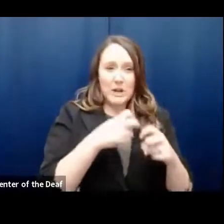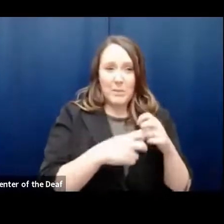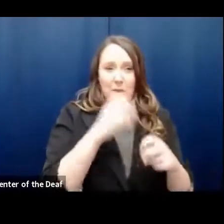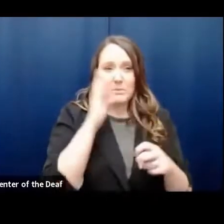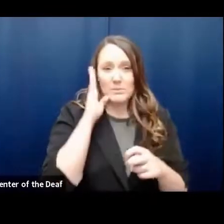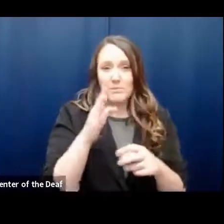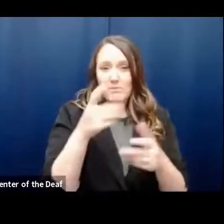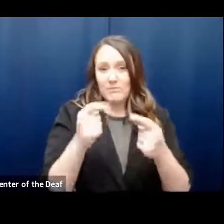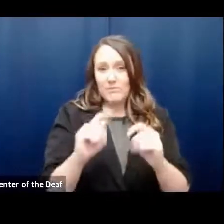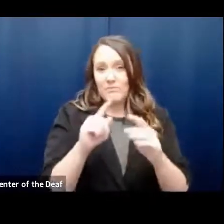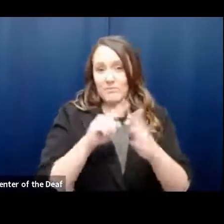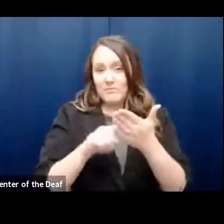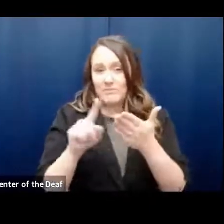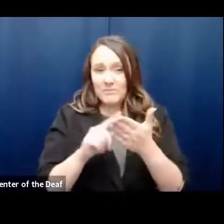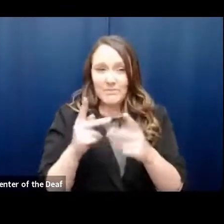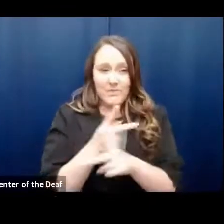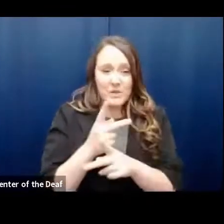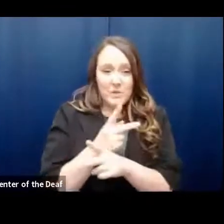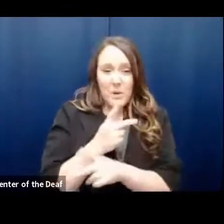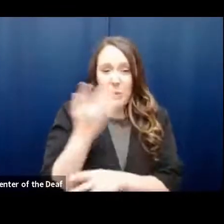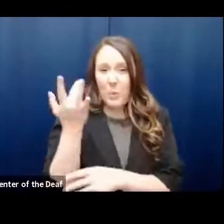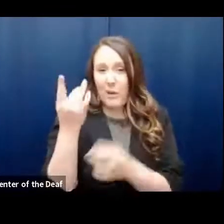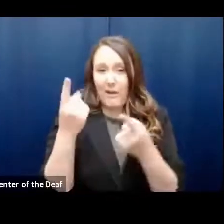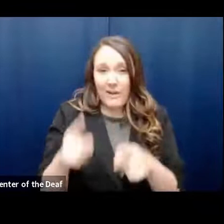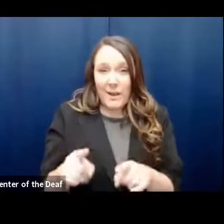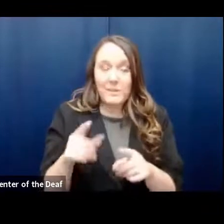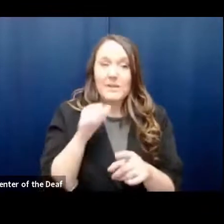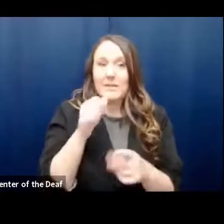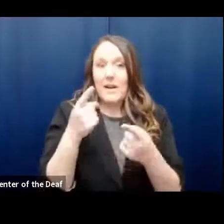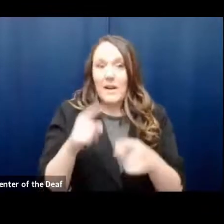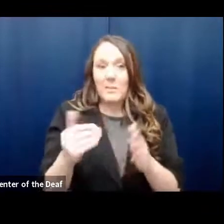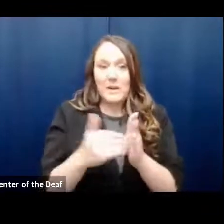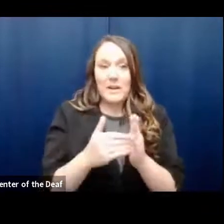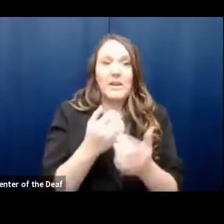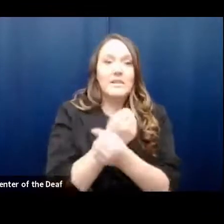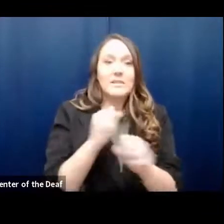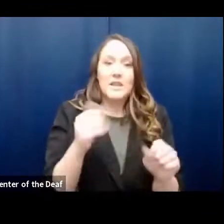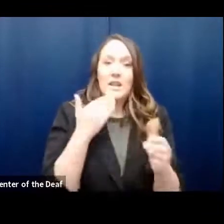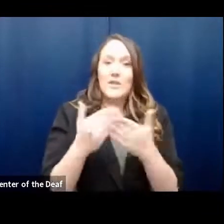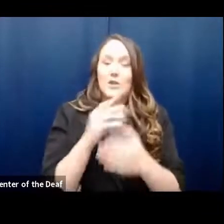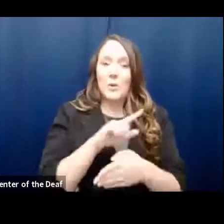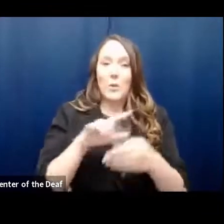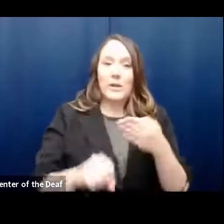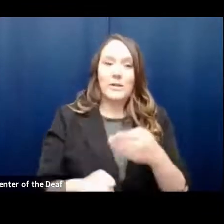We're going to try to get to the bottom of that to make sure that doesn't happen again in the future. So have a safe and good weekend, everybody.